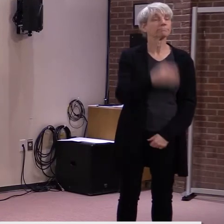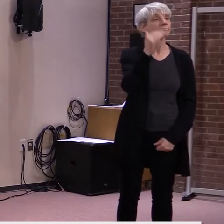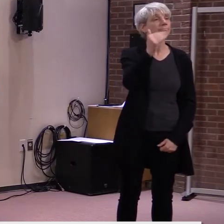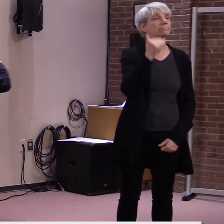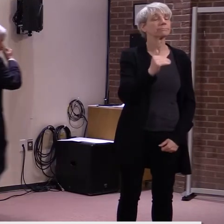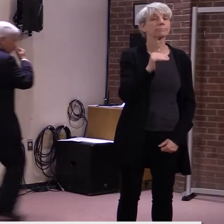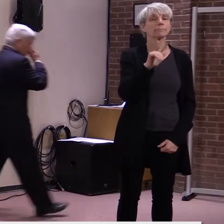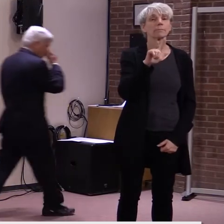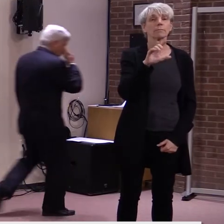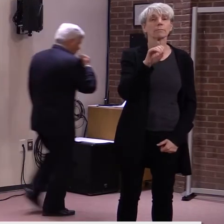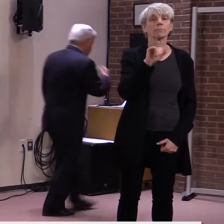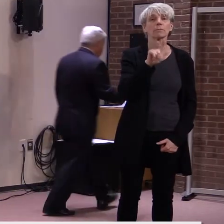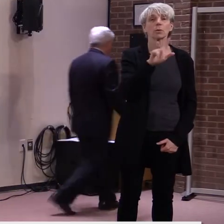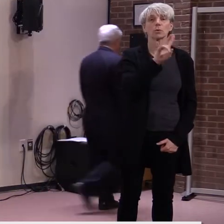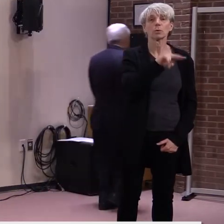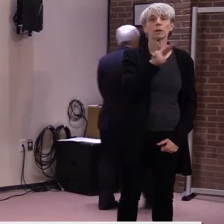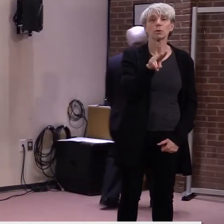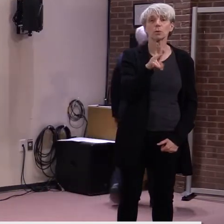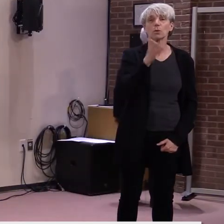Local 22, Local 44.